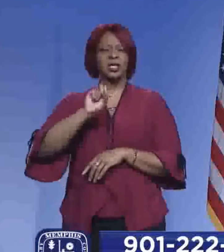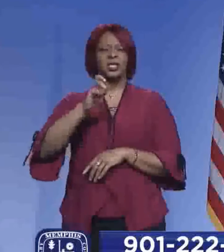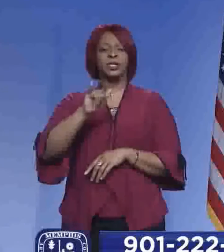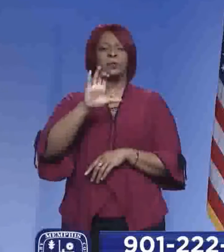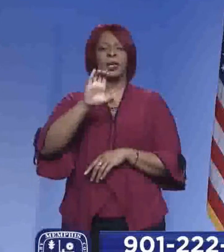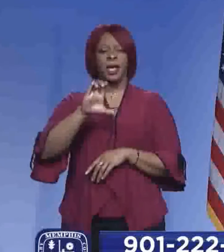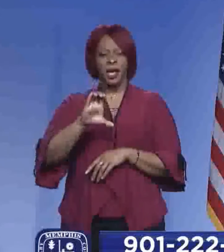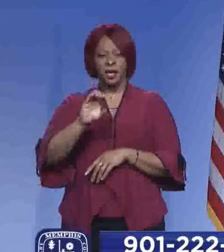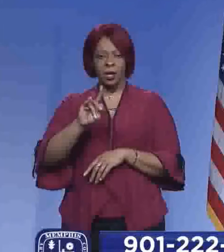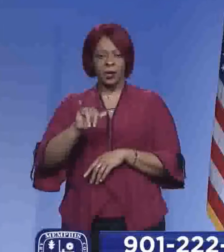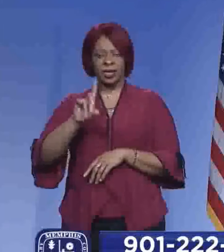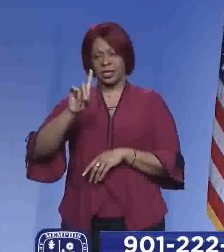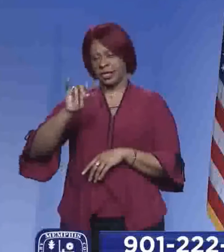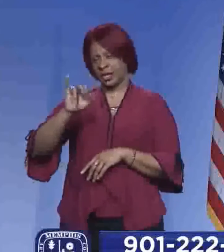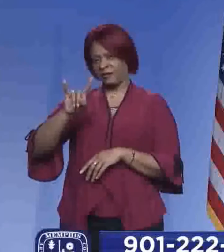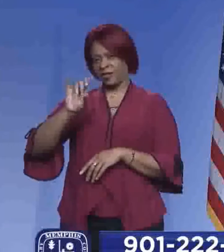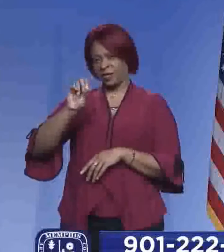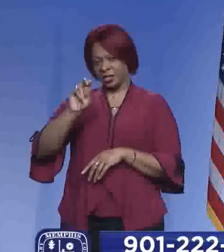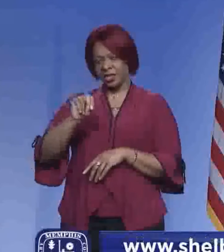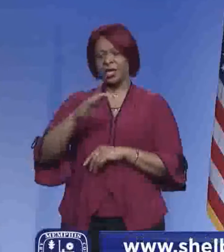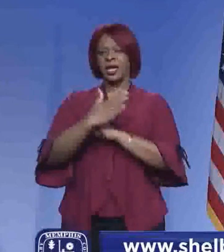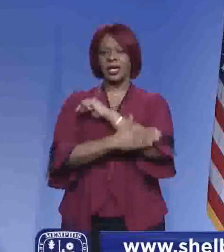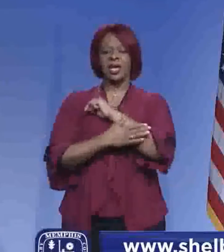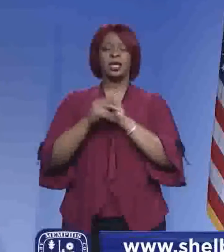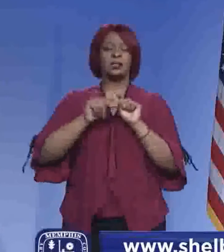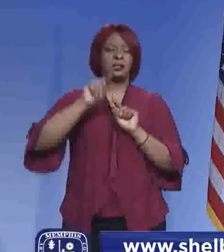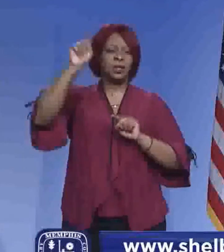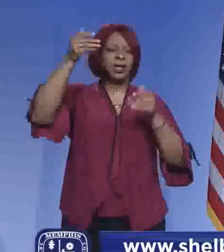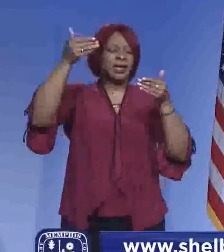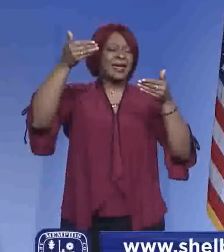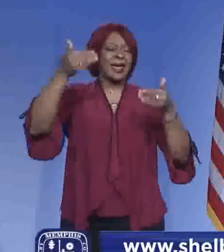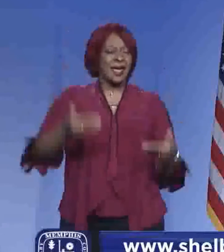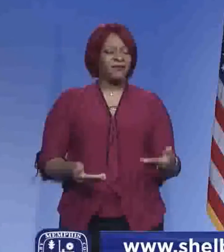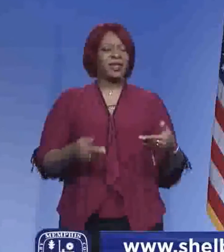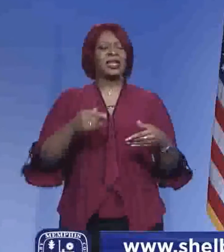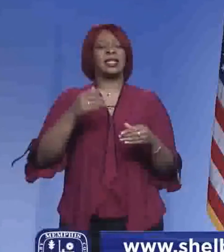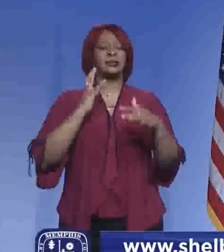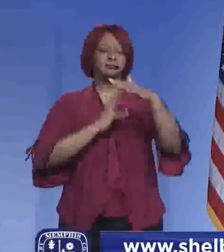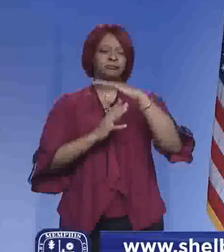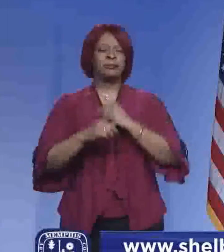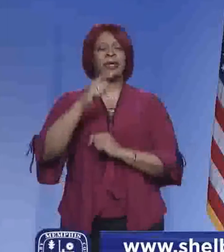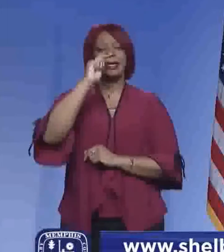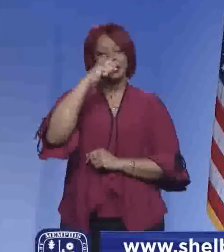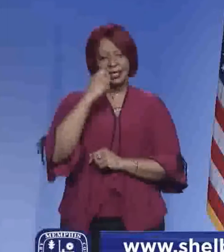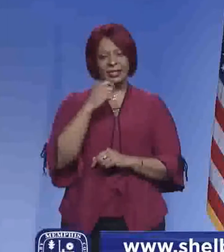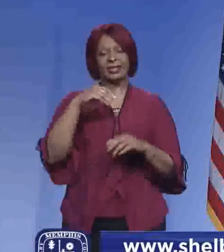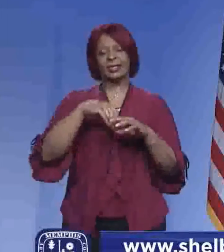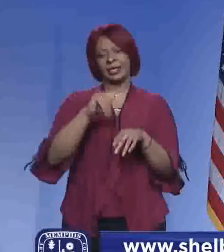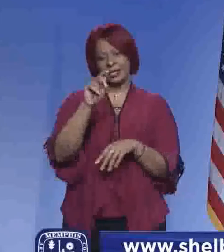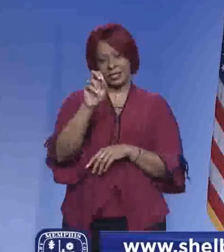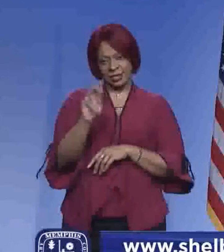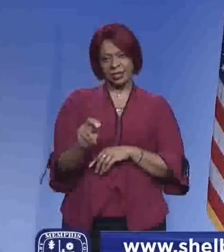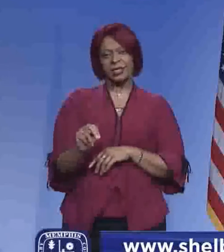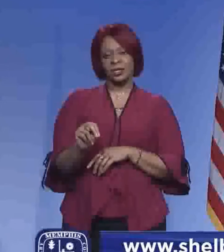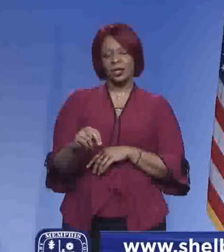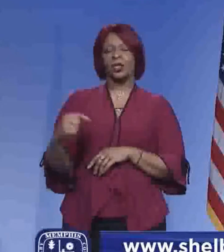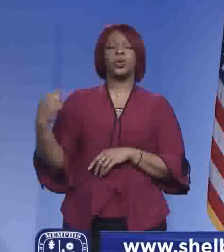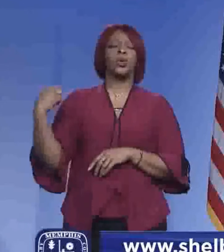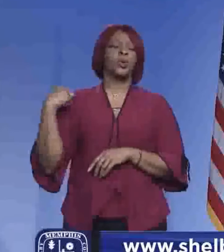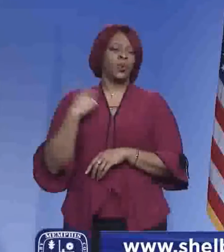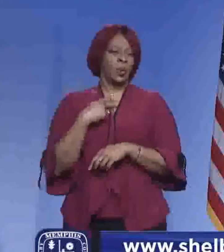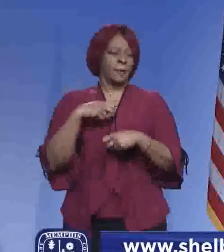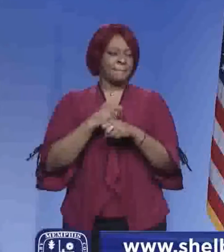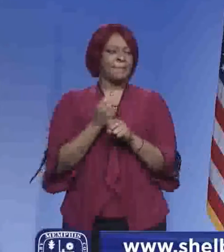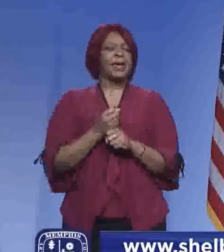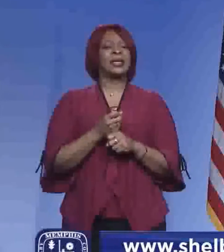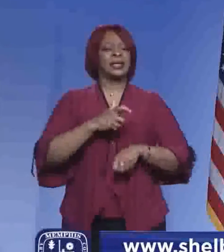and Davidson County are the two most heavily tested counties in Tennessee. So we've made